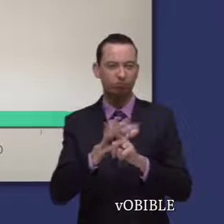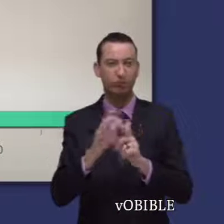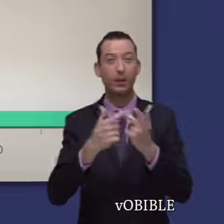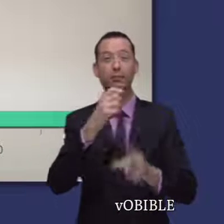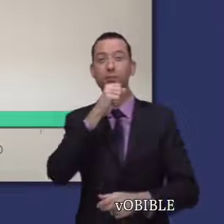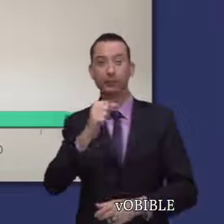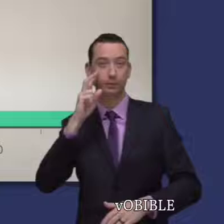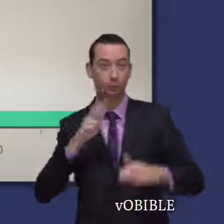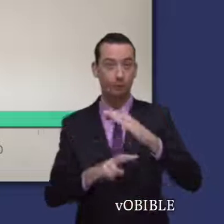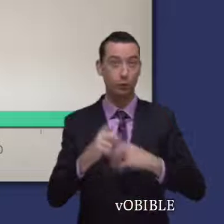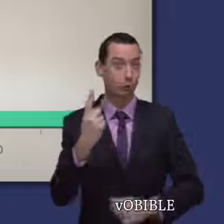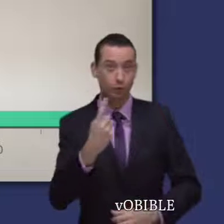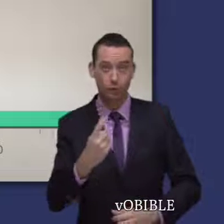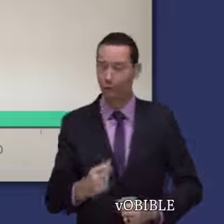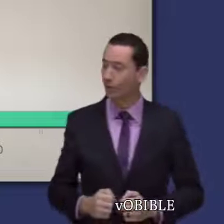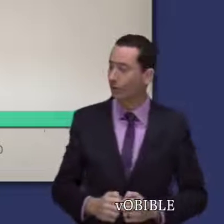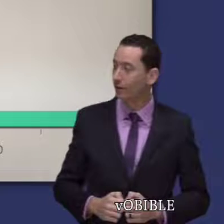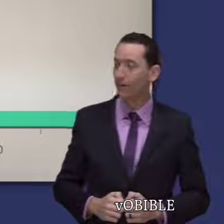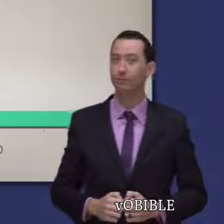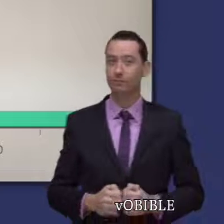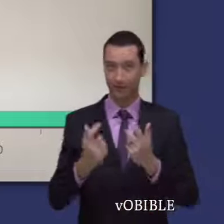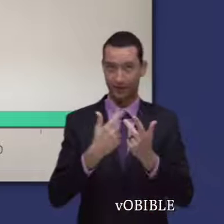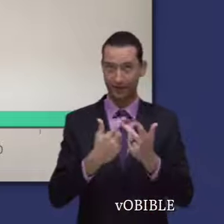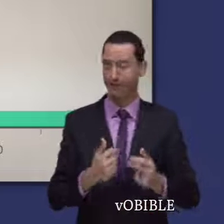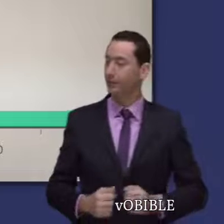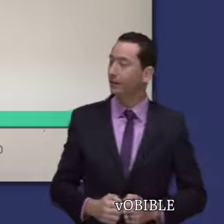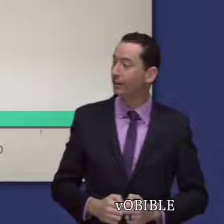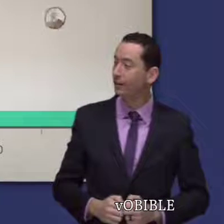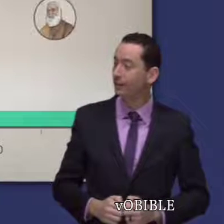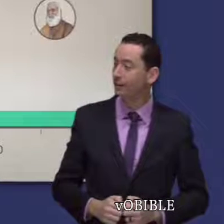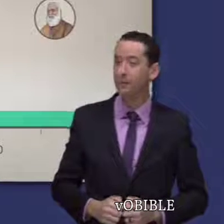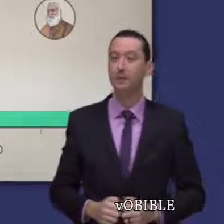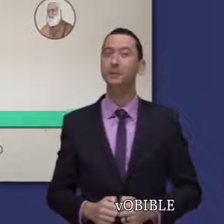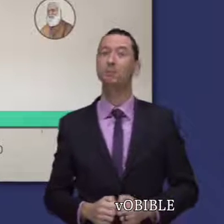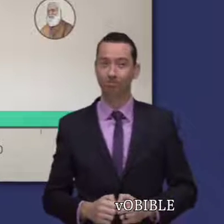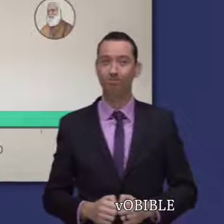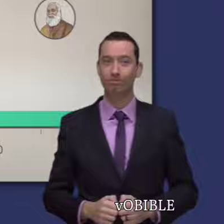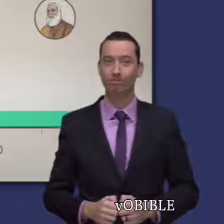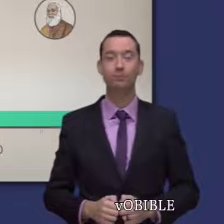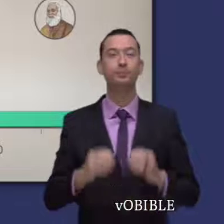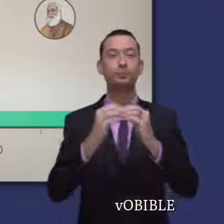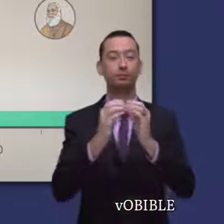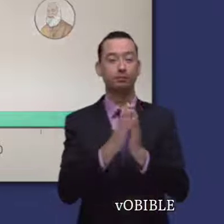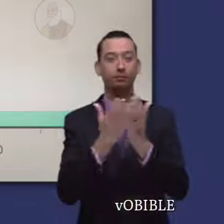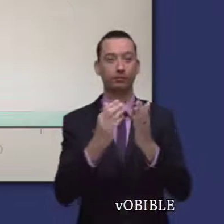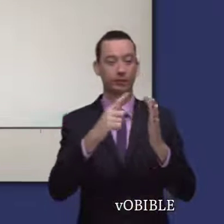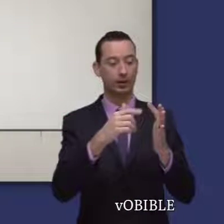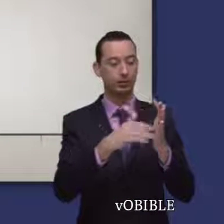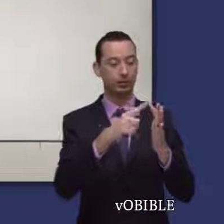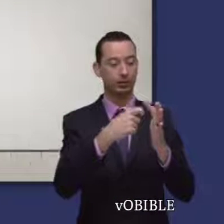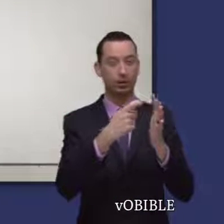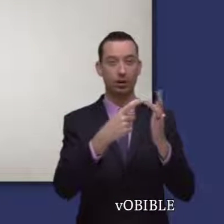Ezekiel's prophetic work overlapped that of Obadiah and Jeremiah in Judah and of Daniel in Babylon.